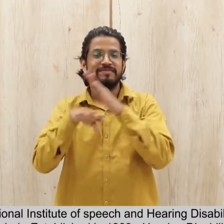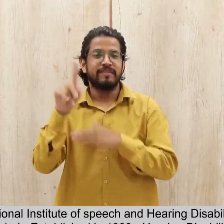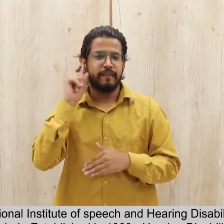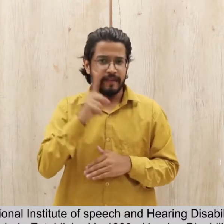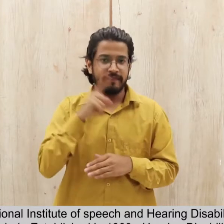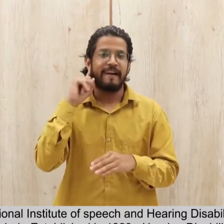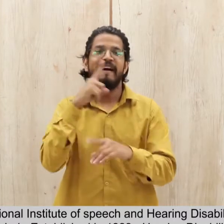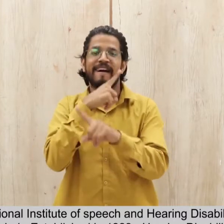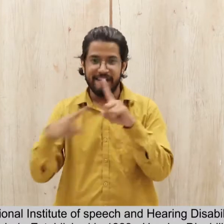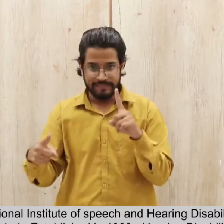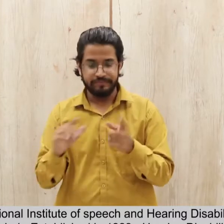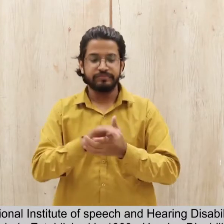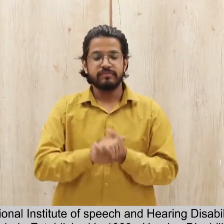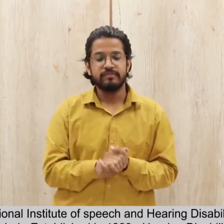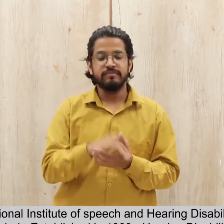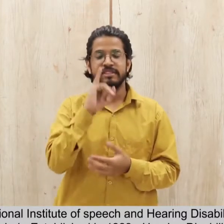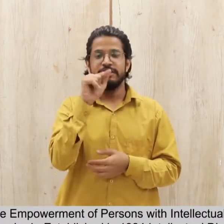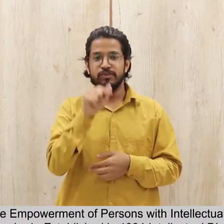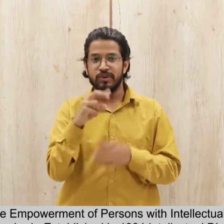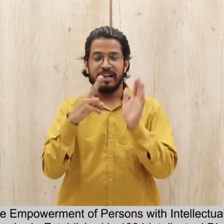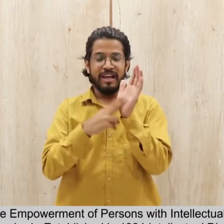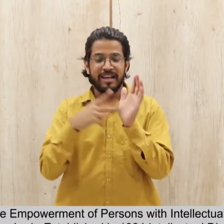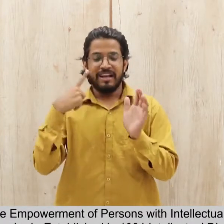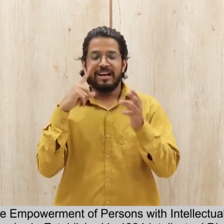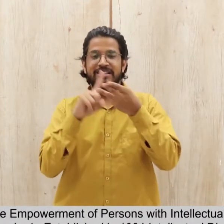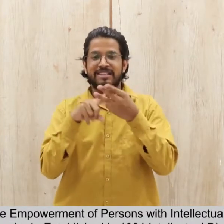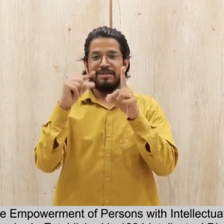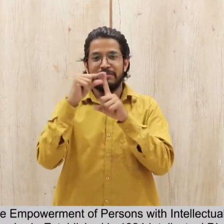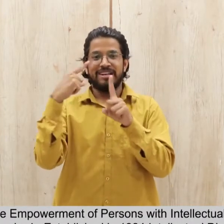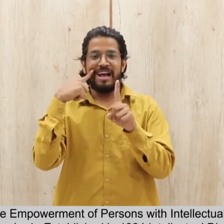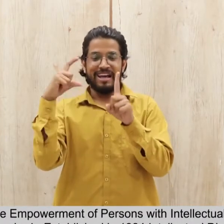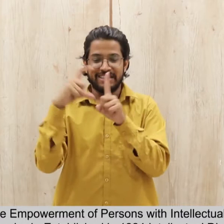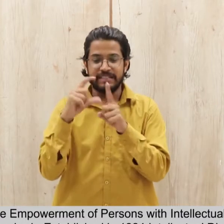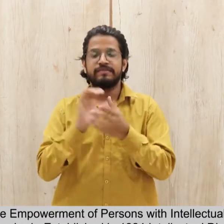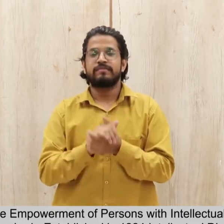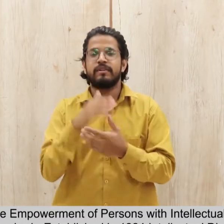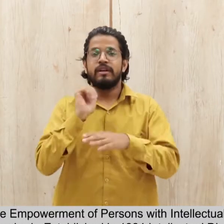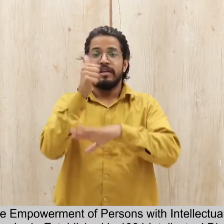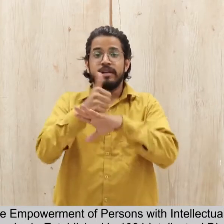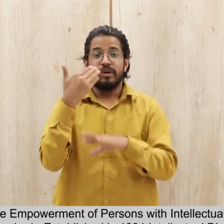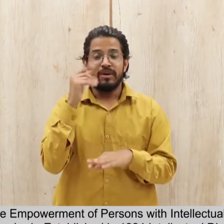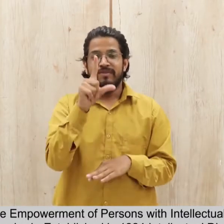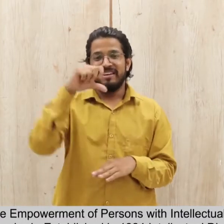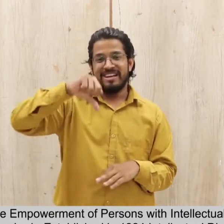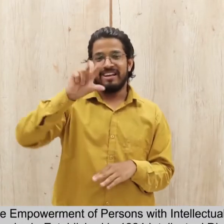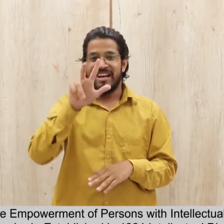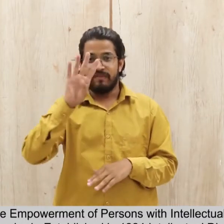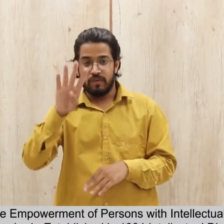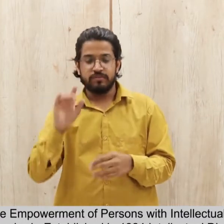dealing in hearing disability. Sixth, National Institute for the Empowerment of Persons with Intellectual Disabilities, NIEPID,